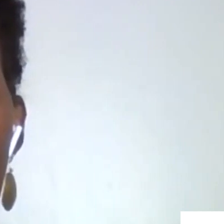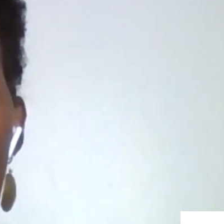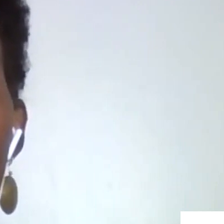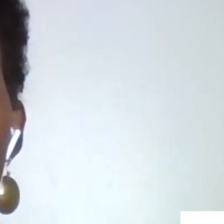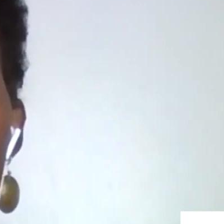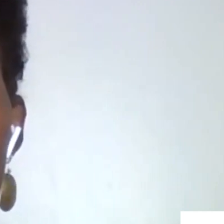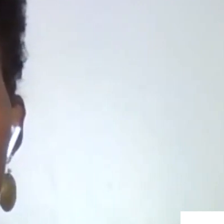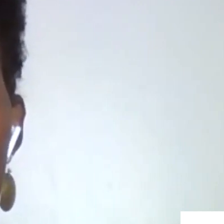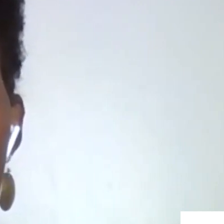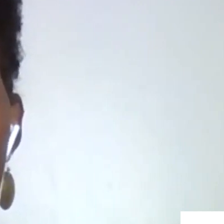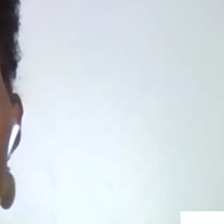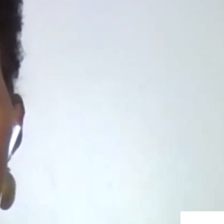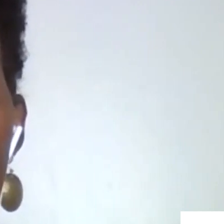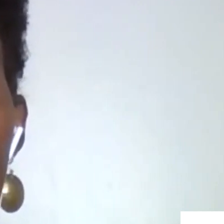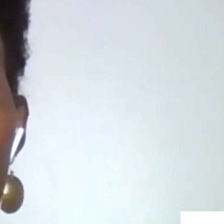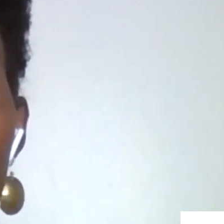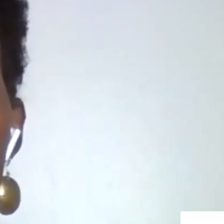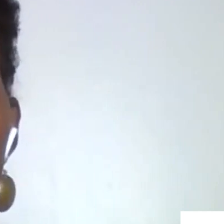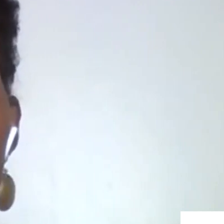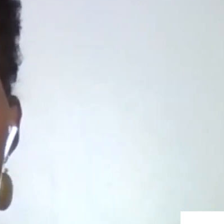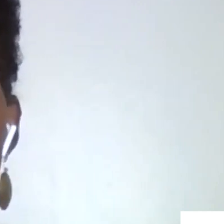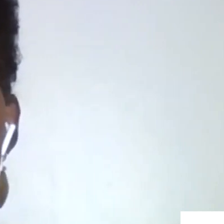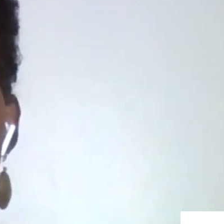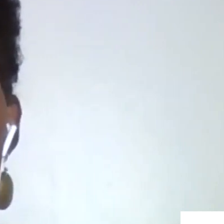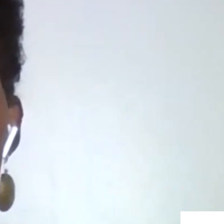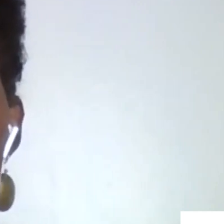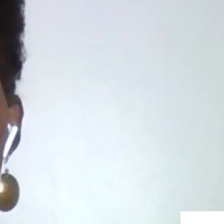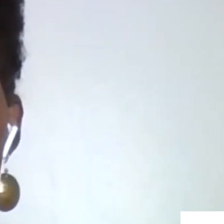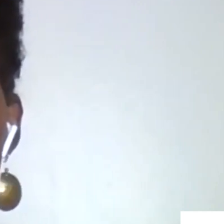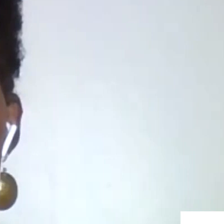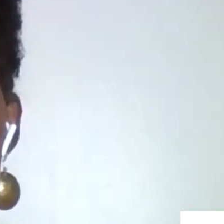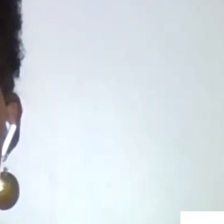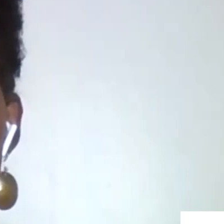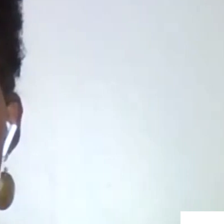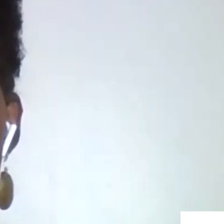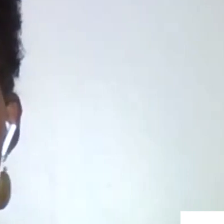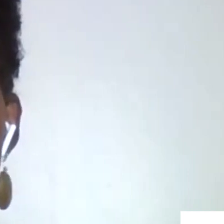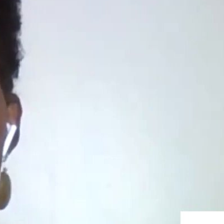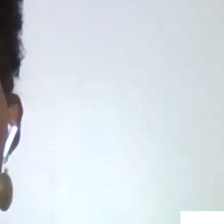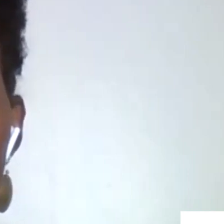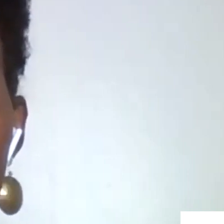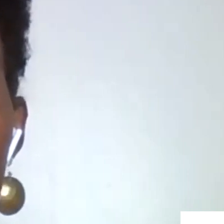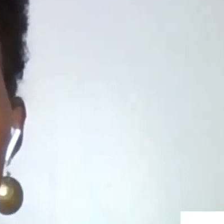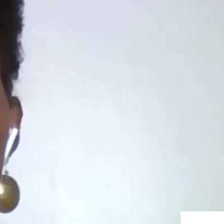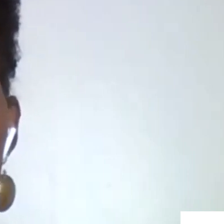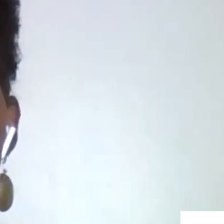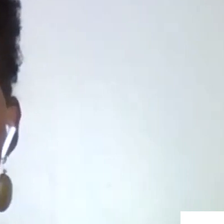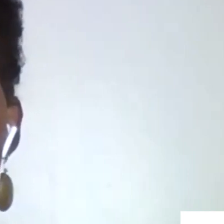Kenya or outside Kenya, at a small fee. You can check out their page, Kapula Mintito, on Instagram and